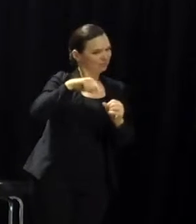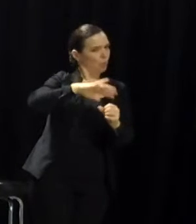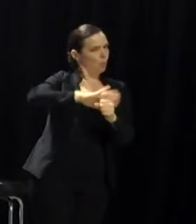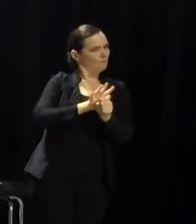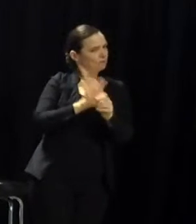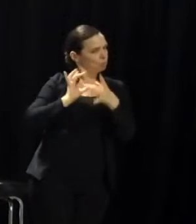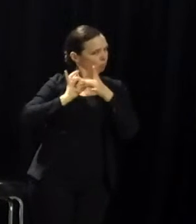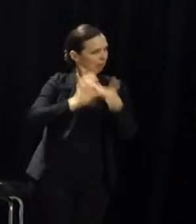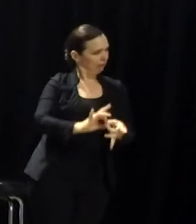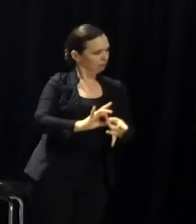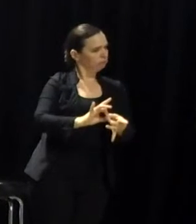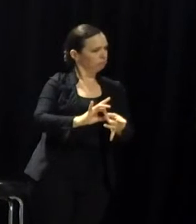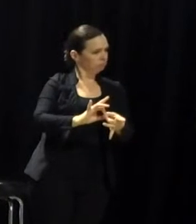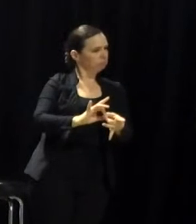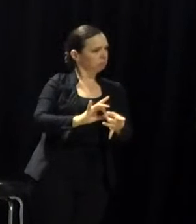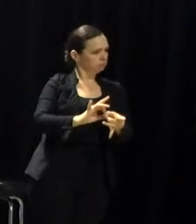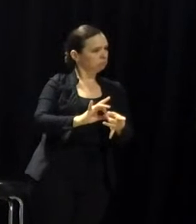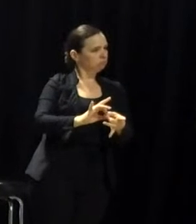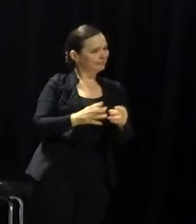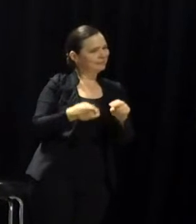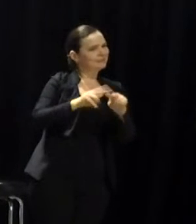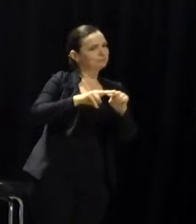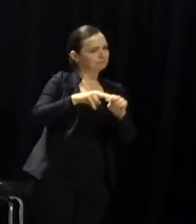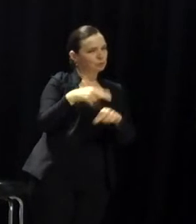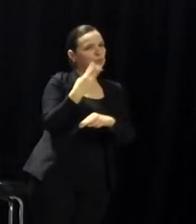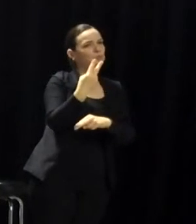up a couple since yesterday.